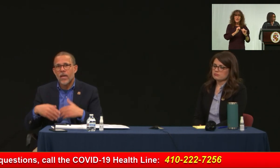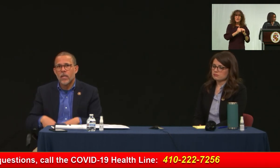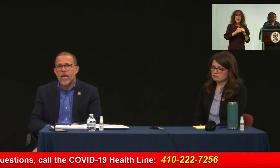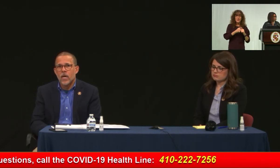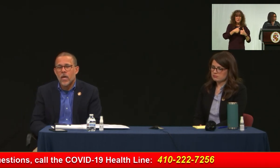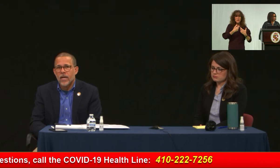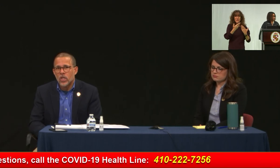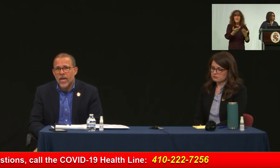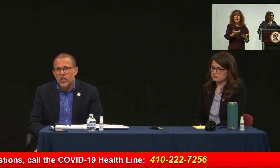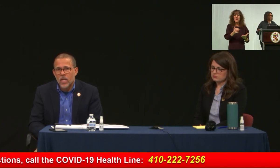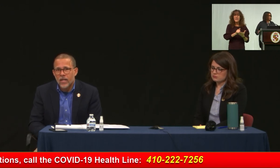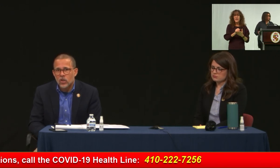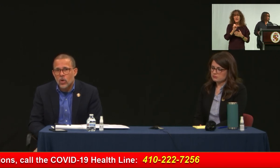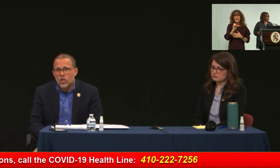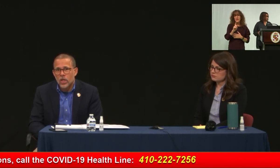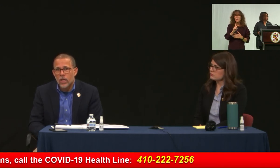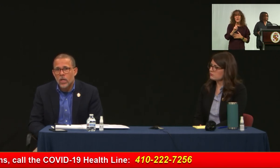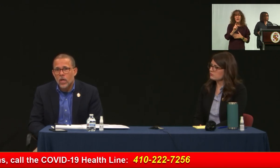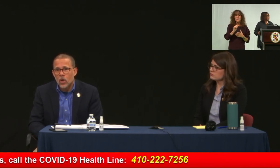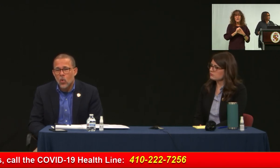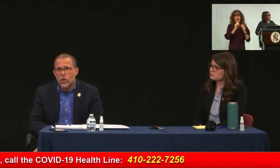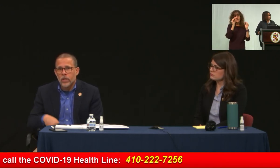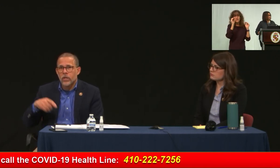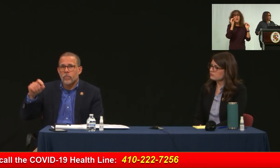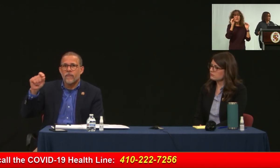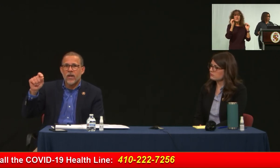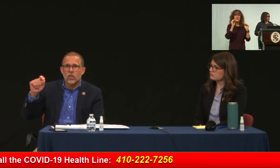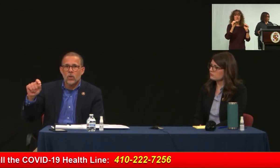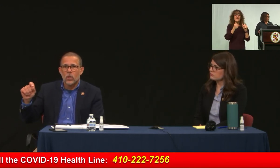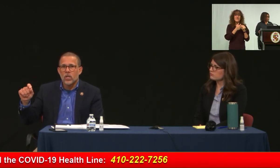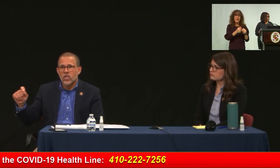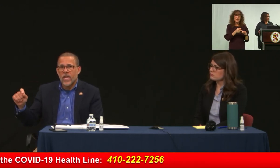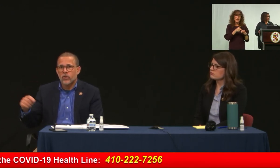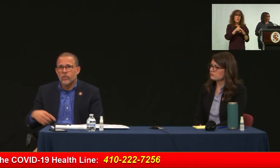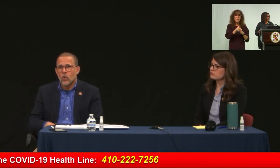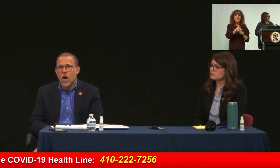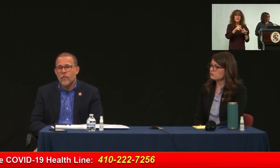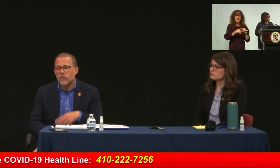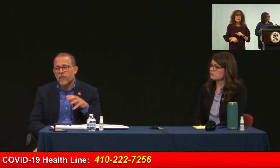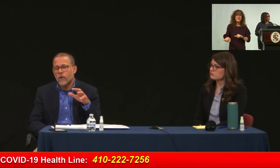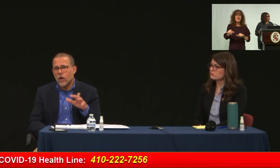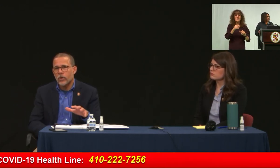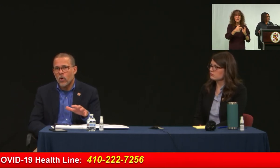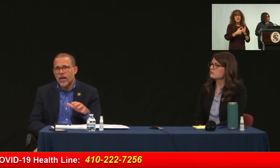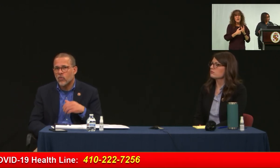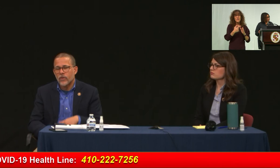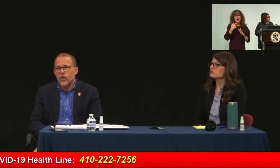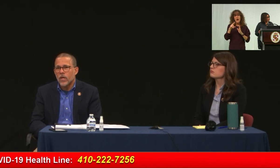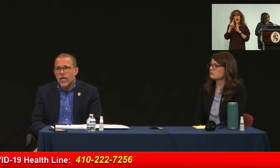deliver that education, that instruction, according to the professional standards and requirements. But for